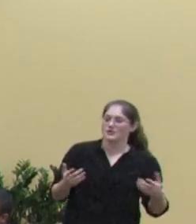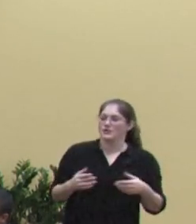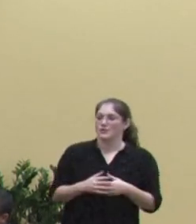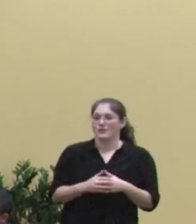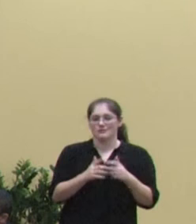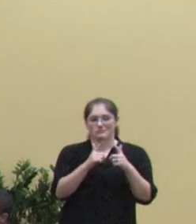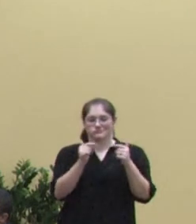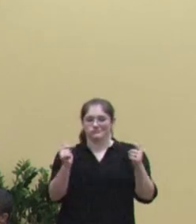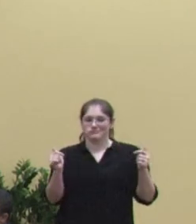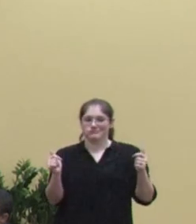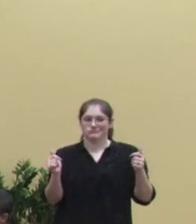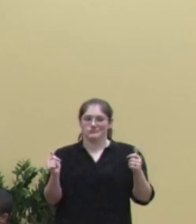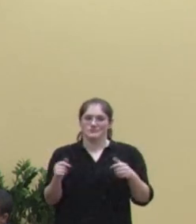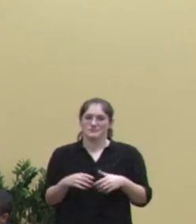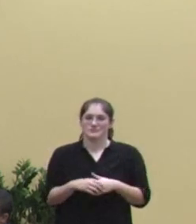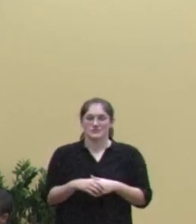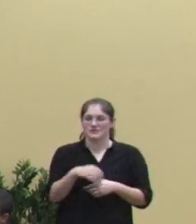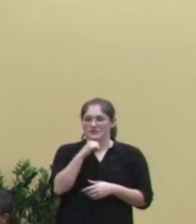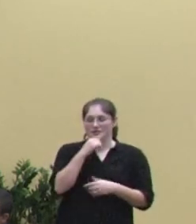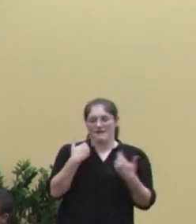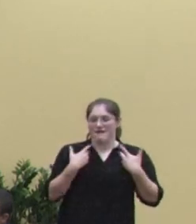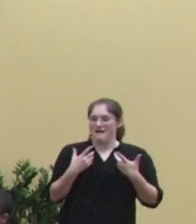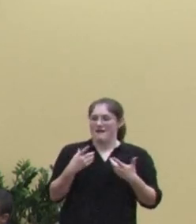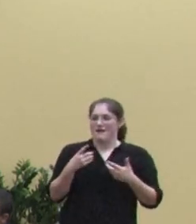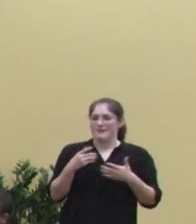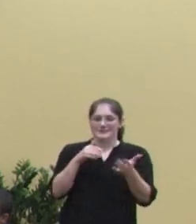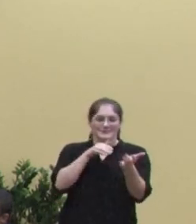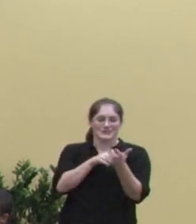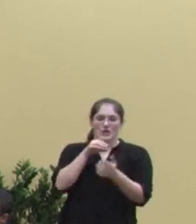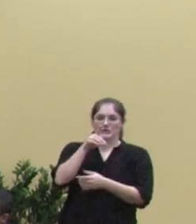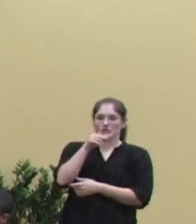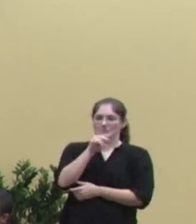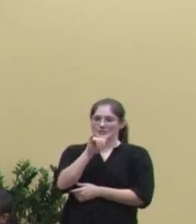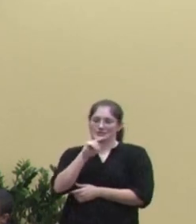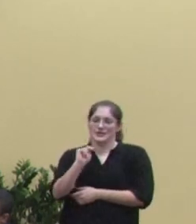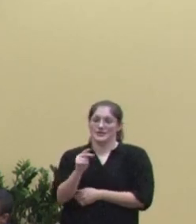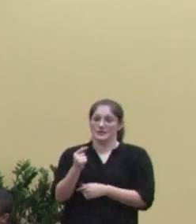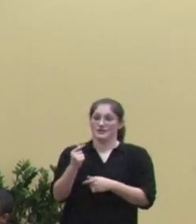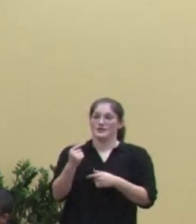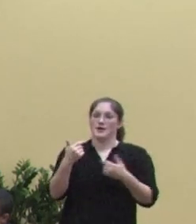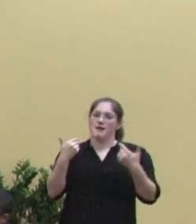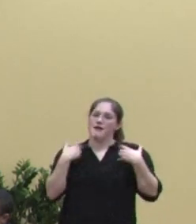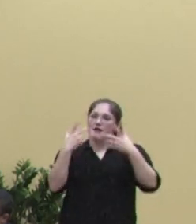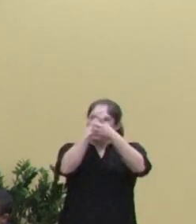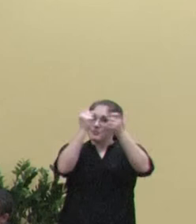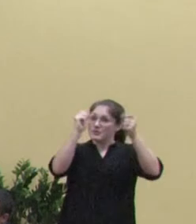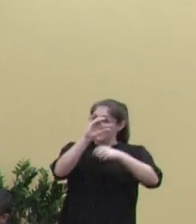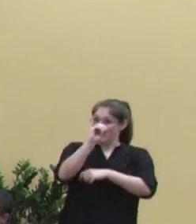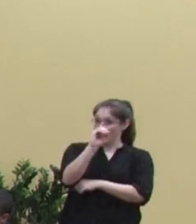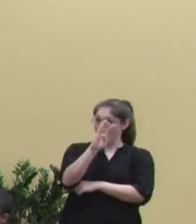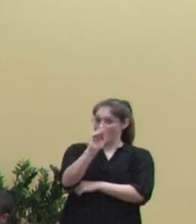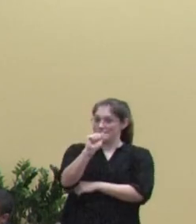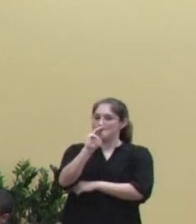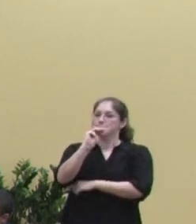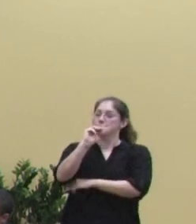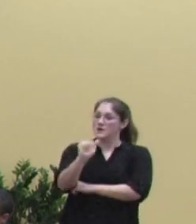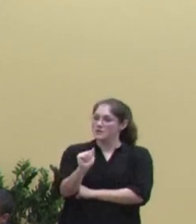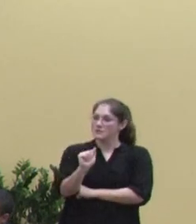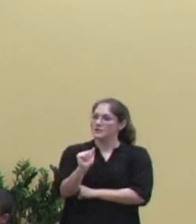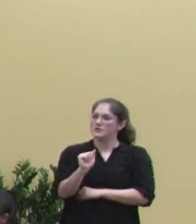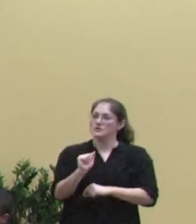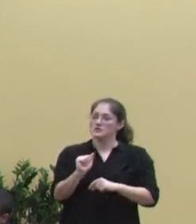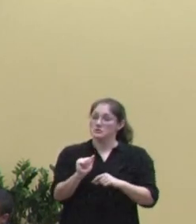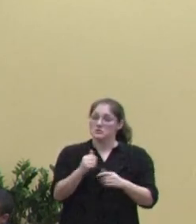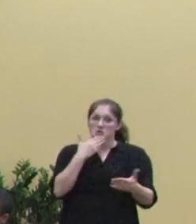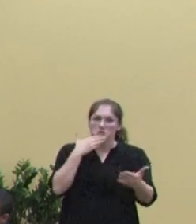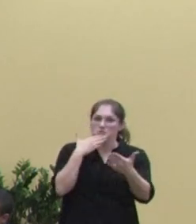that nature. We don't have a Dr. King right now. We have a President Obama, which is wonderful, because it is very important that we have this representation, which is why